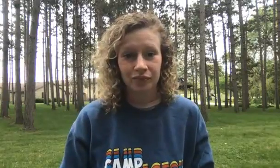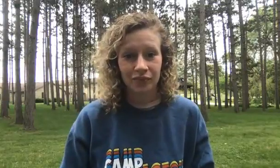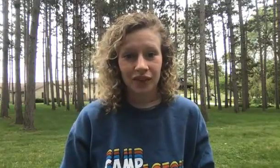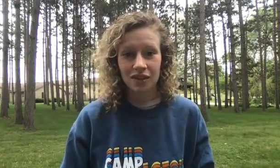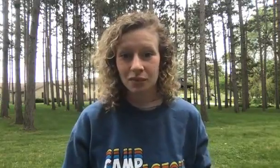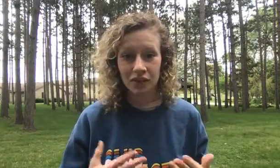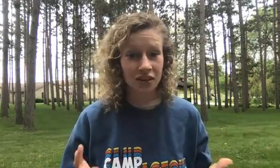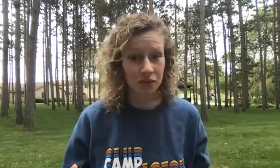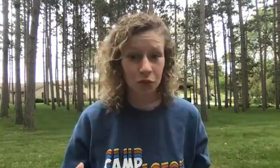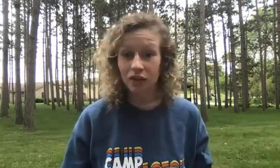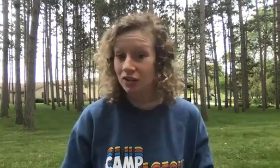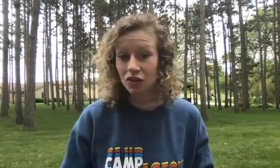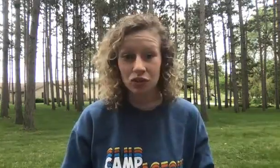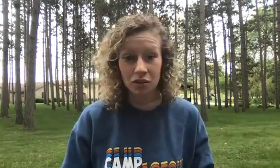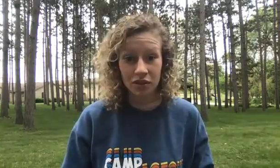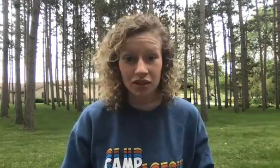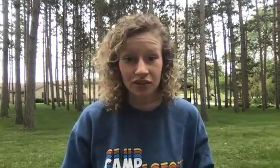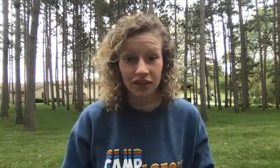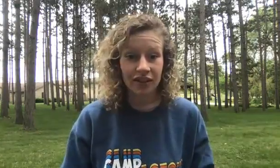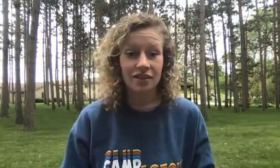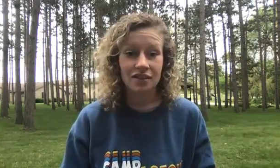It's something that's important to know somebody's feelings.